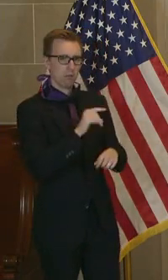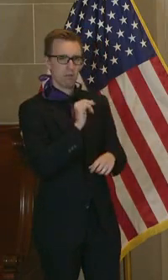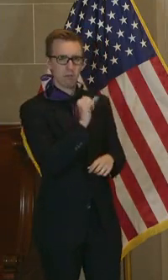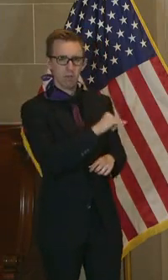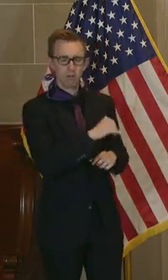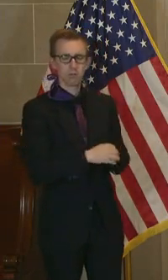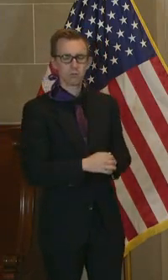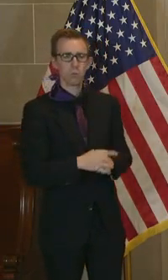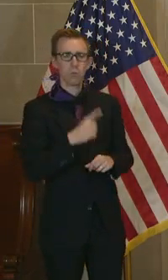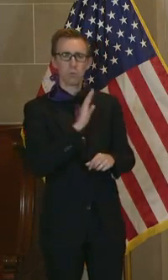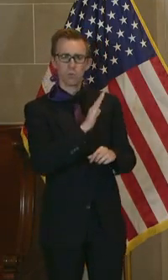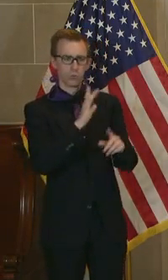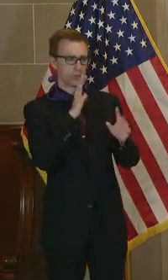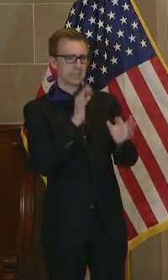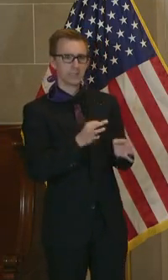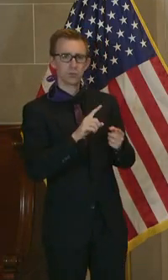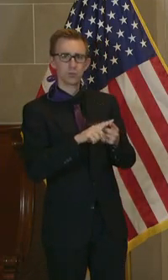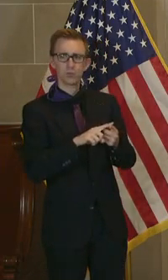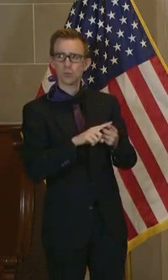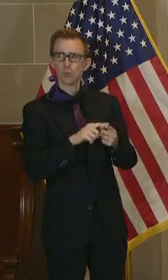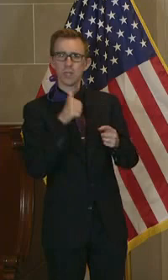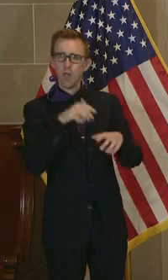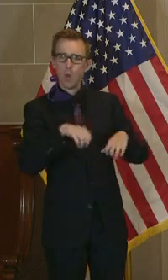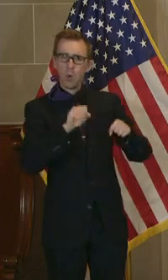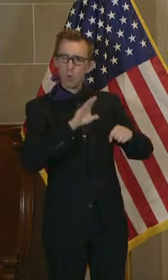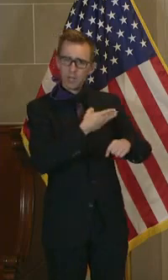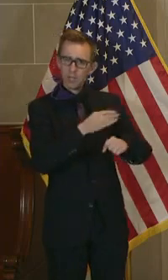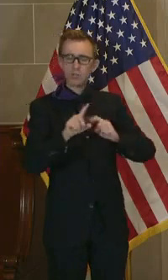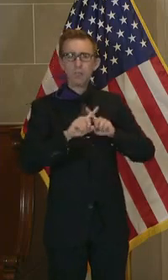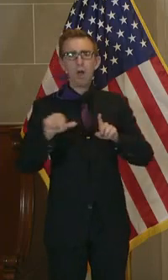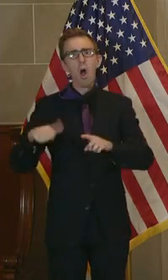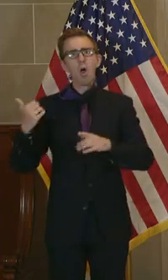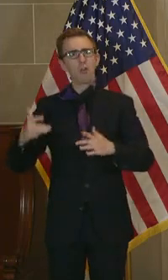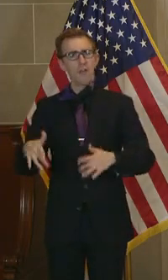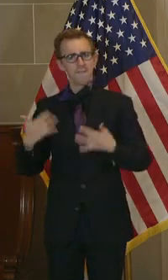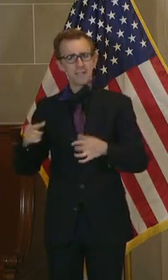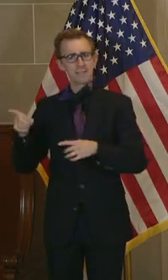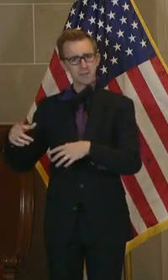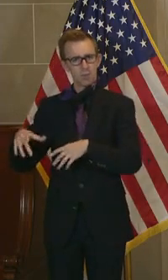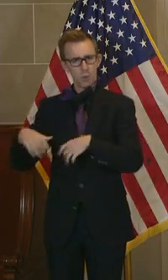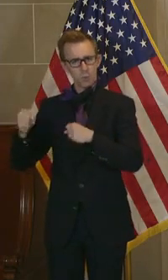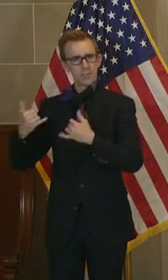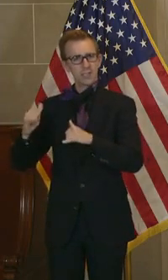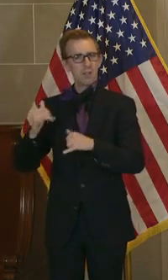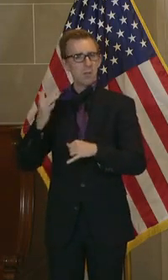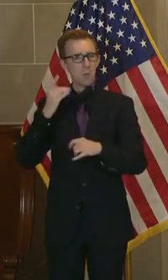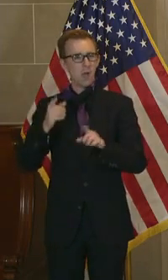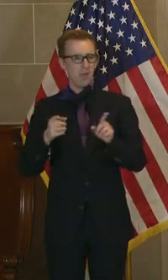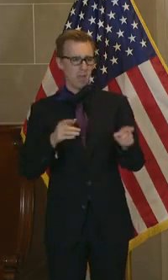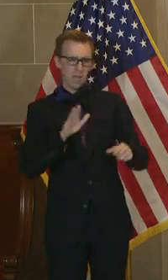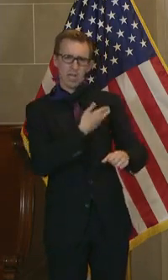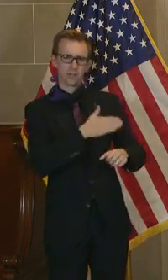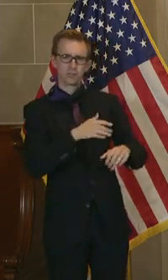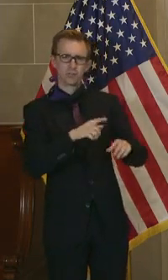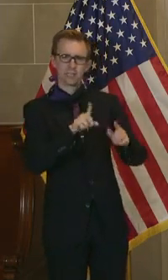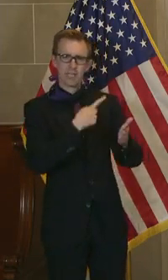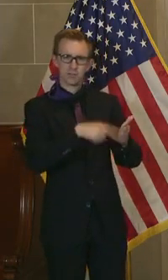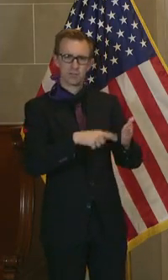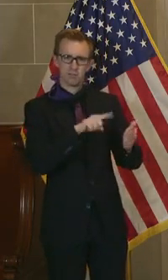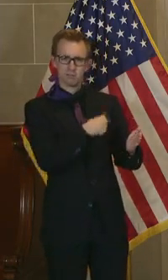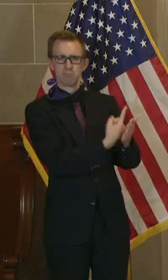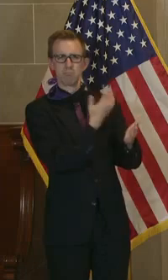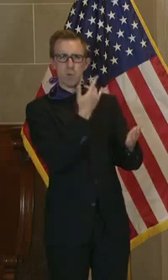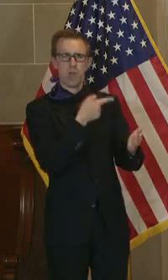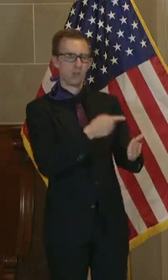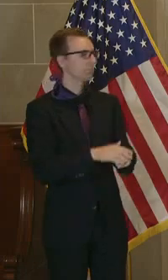What went into the decision to not hold the concerts, but to hold those other large events? Like, what is it about the concerts? So those are